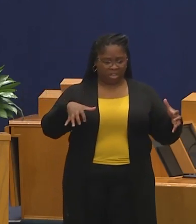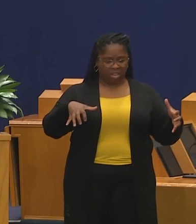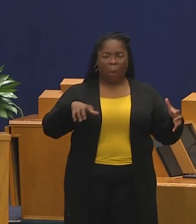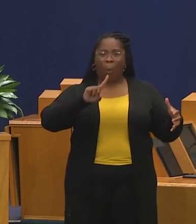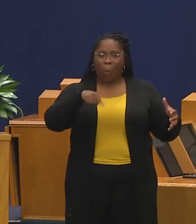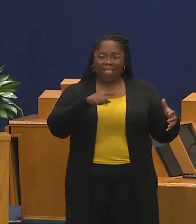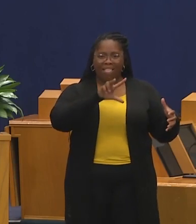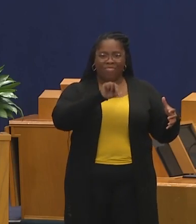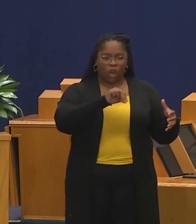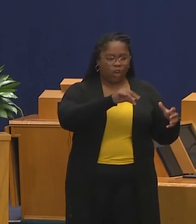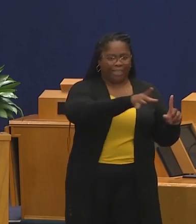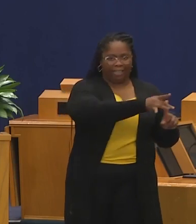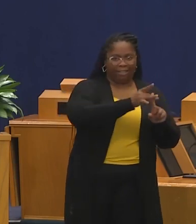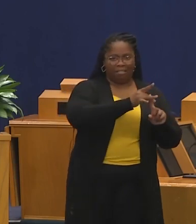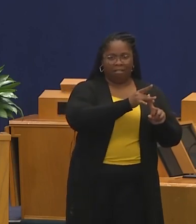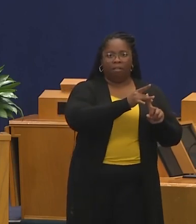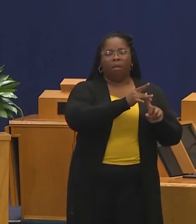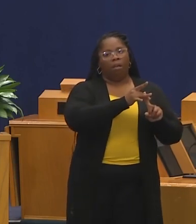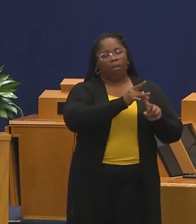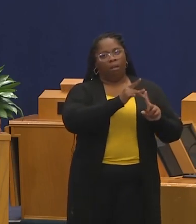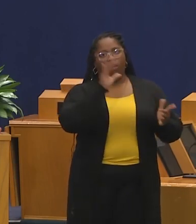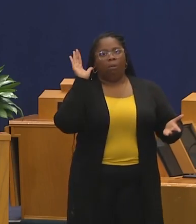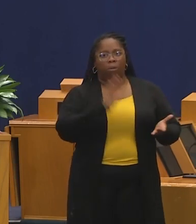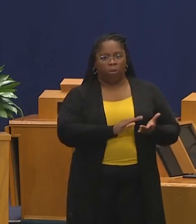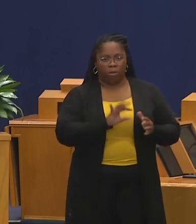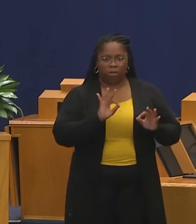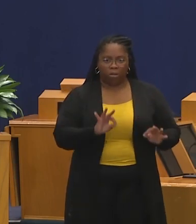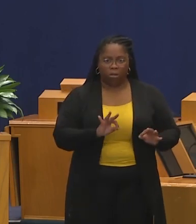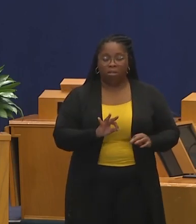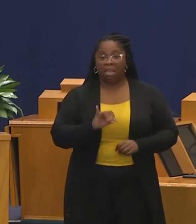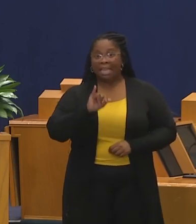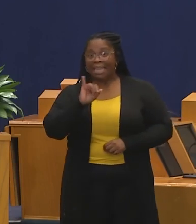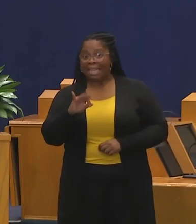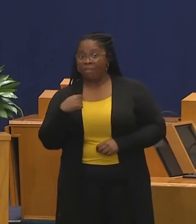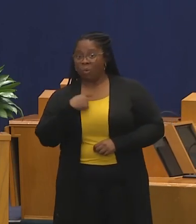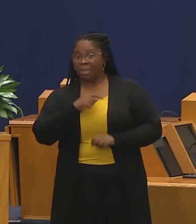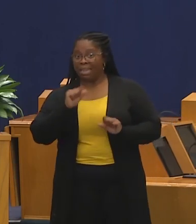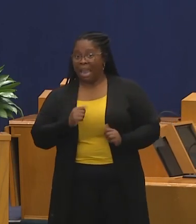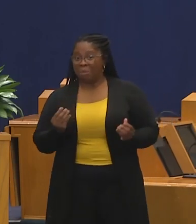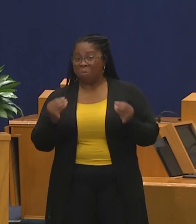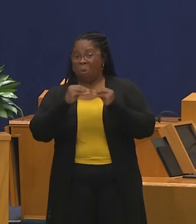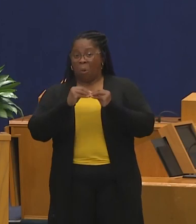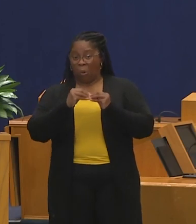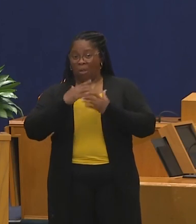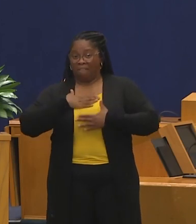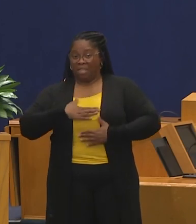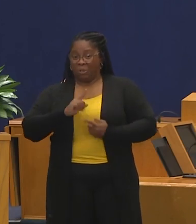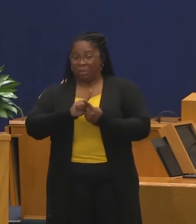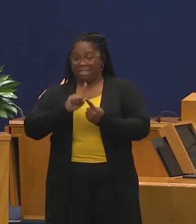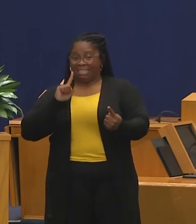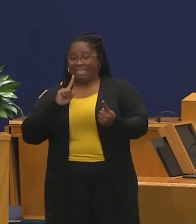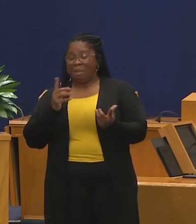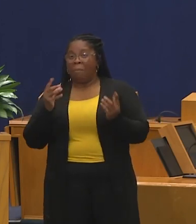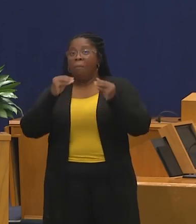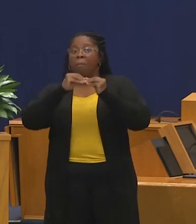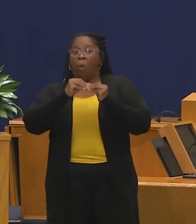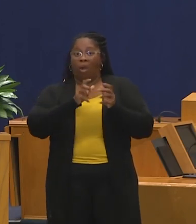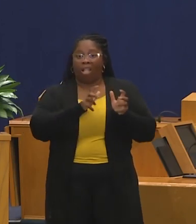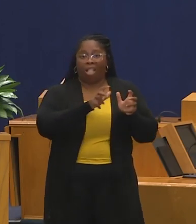people that are infected. And if we can be slightly more successful in physical distancing, more successful in the quarantine and